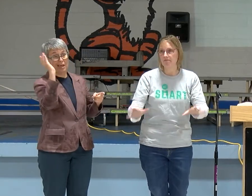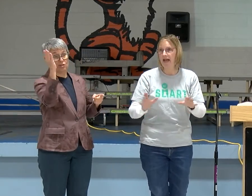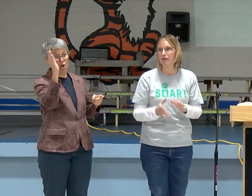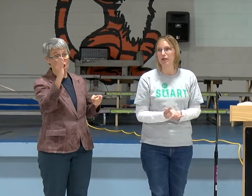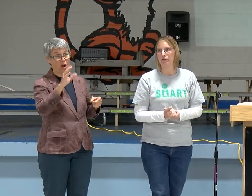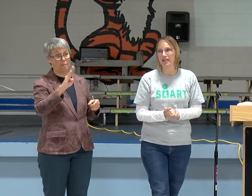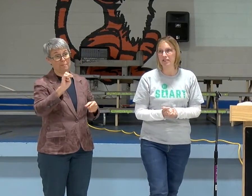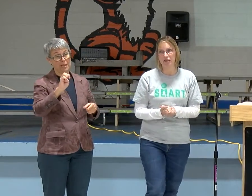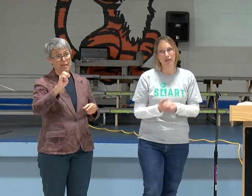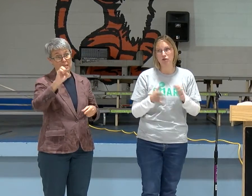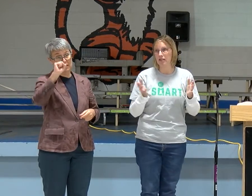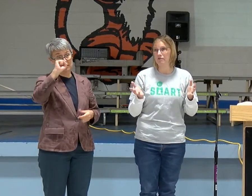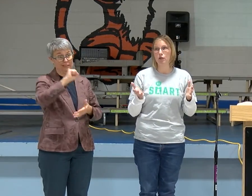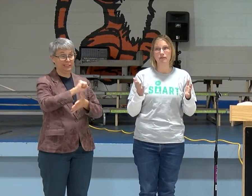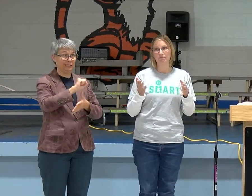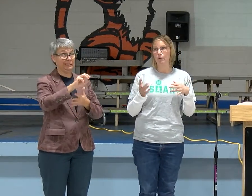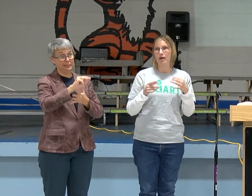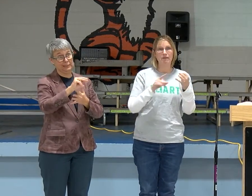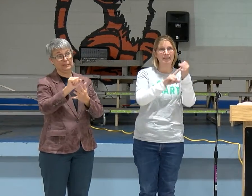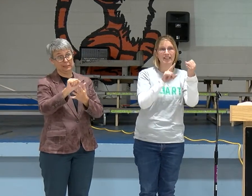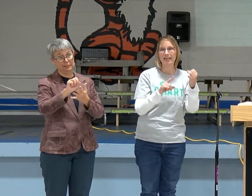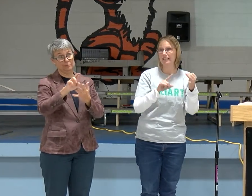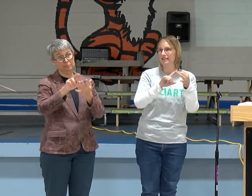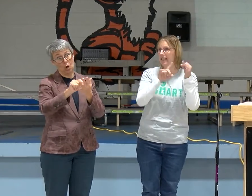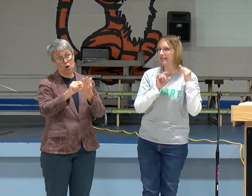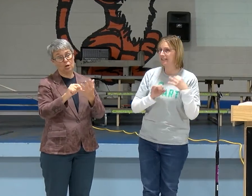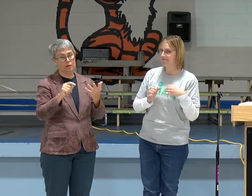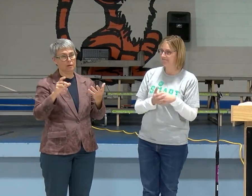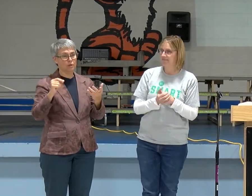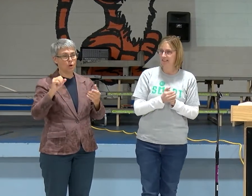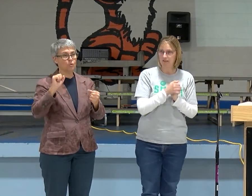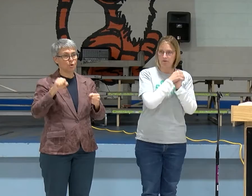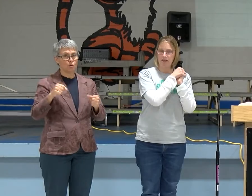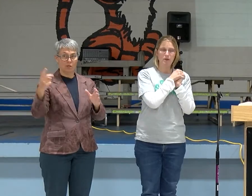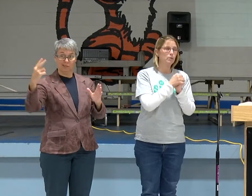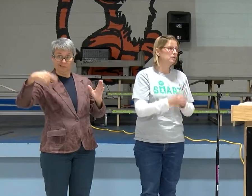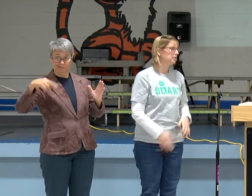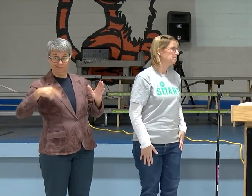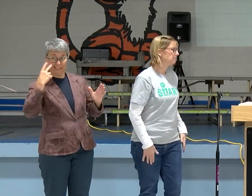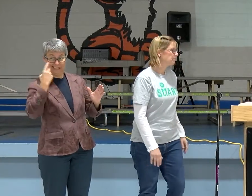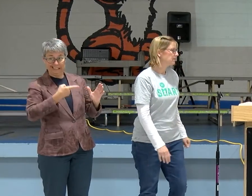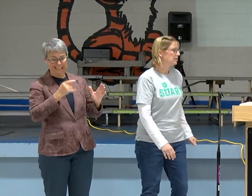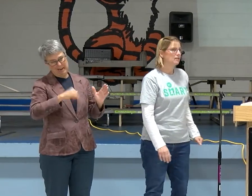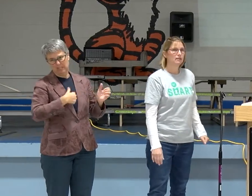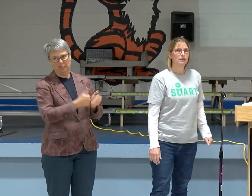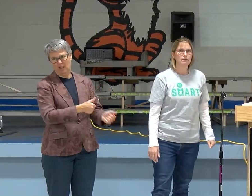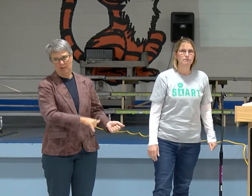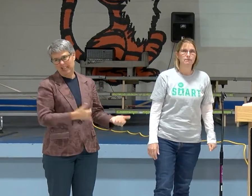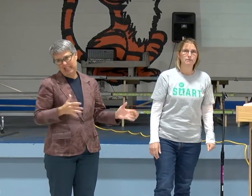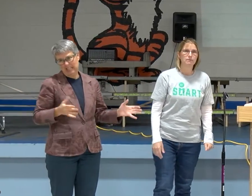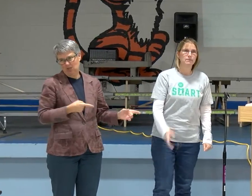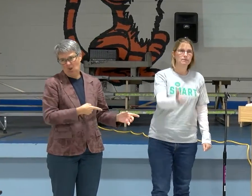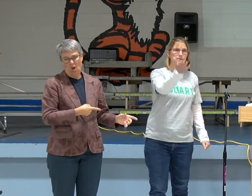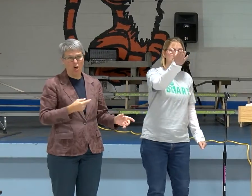And then that could be a great introduction, and you can, a way of asking and telling, spreading the word.